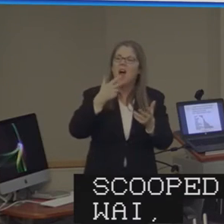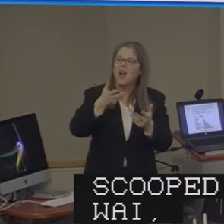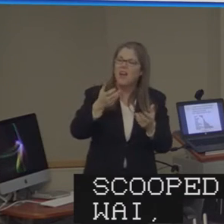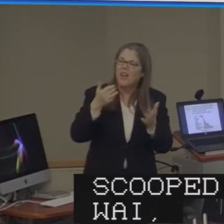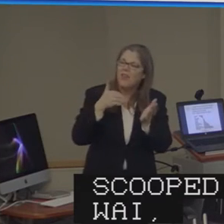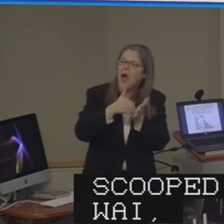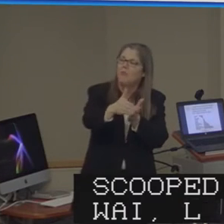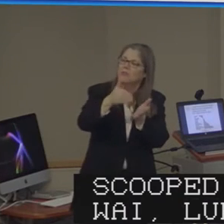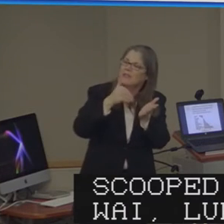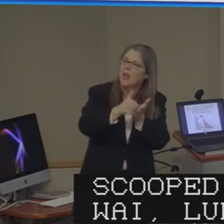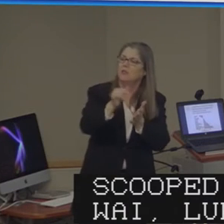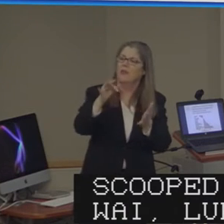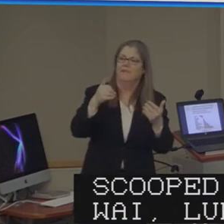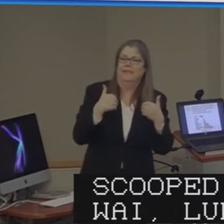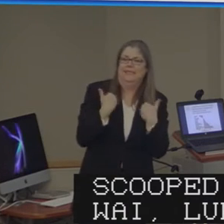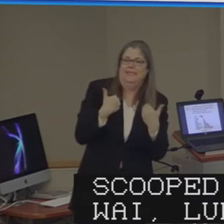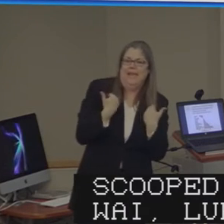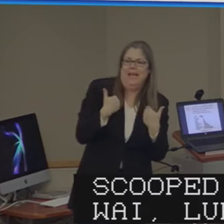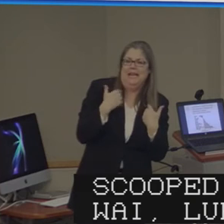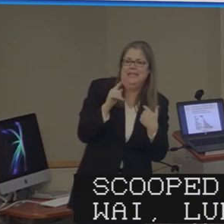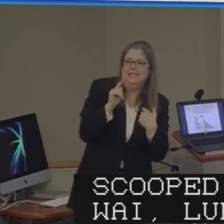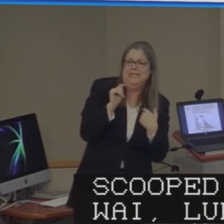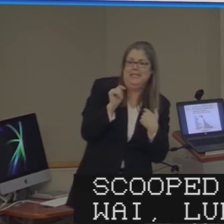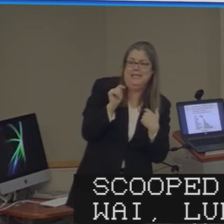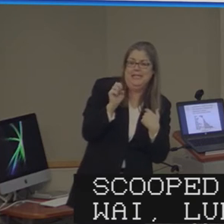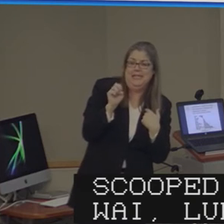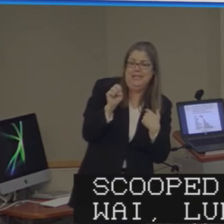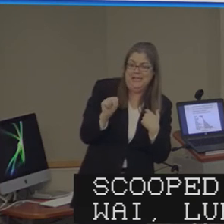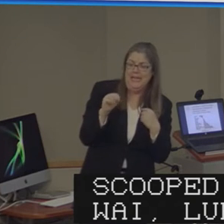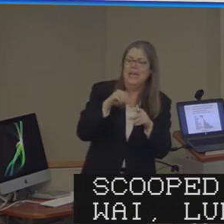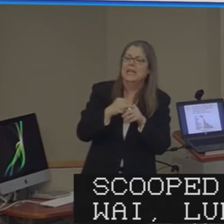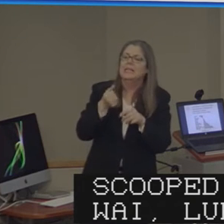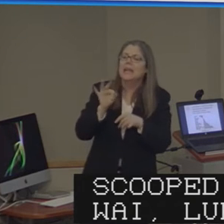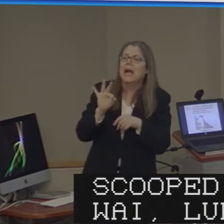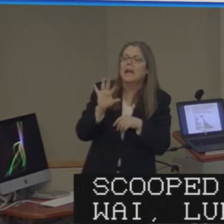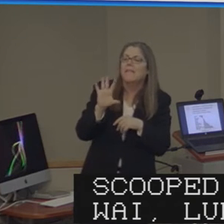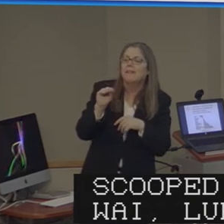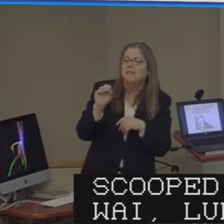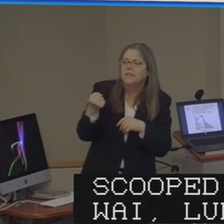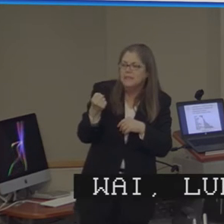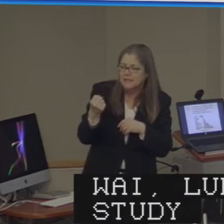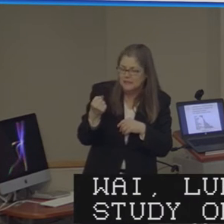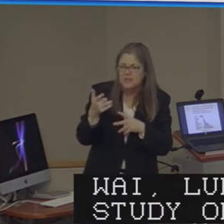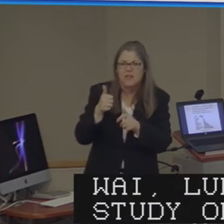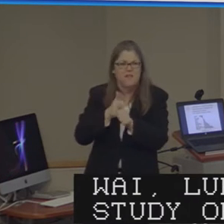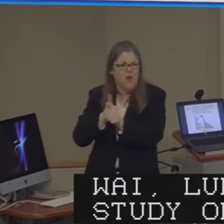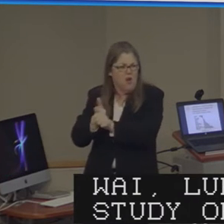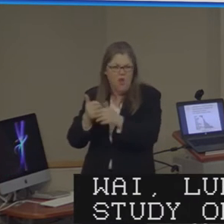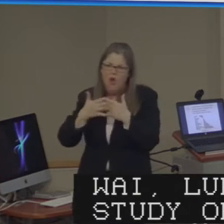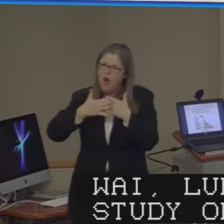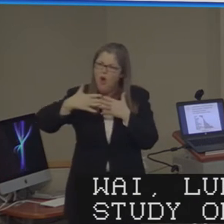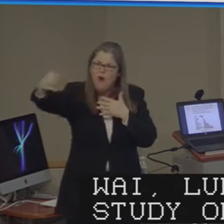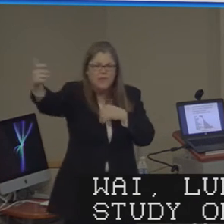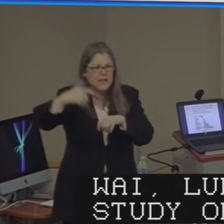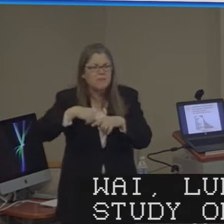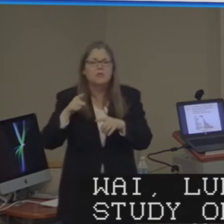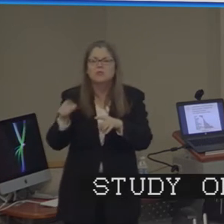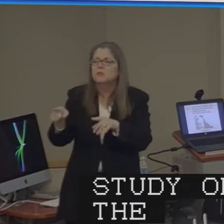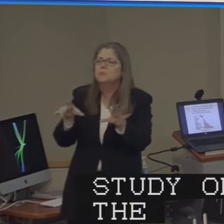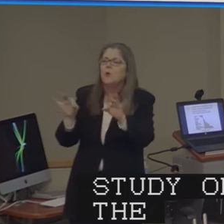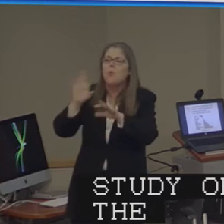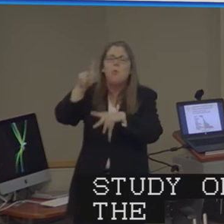American teenagers in the 1950s who were followed as they chose or did not choose various kinds of